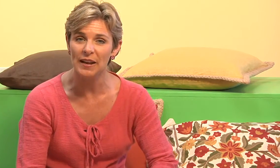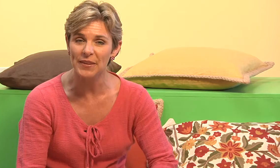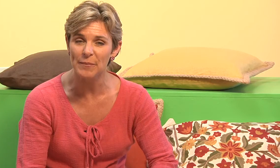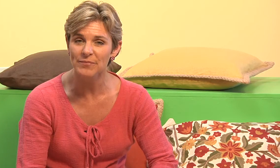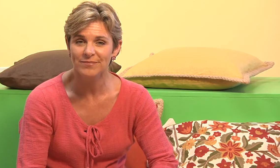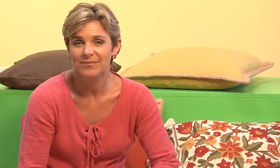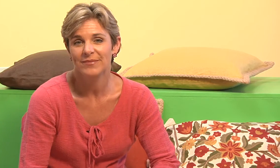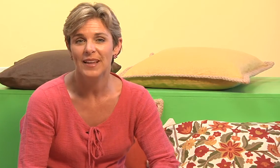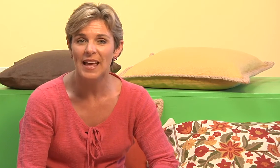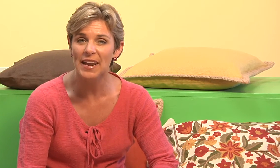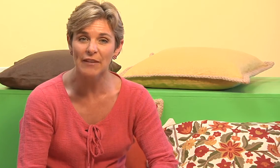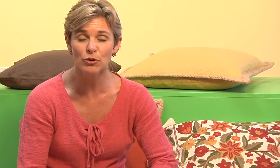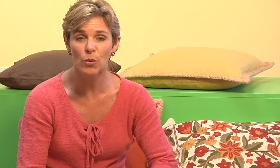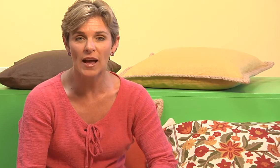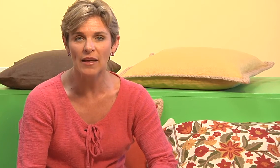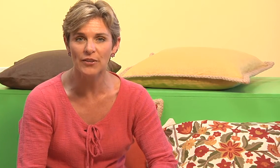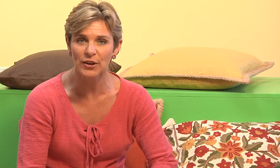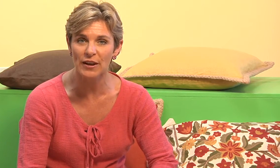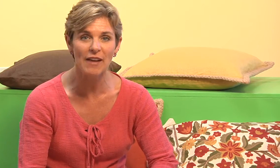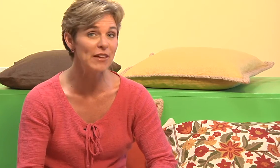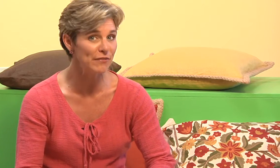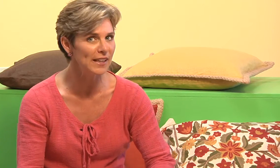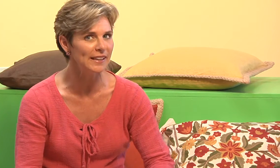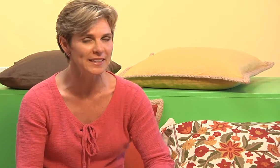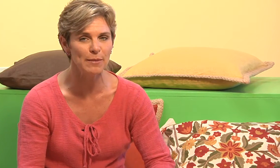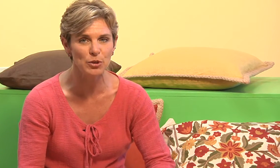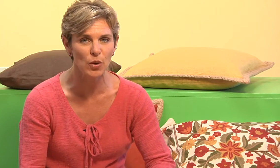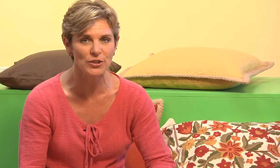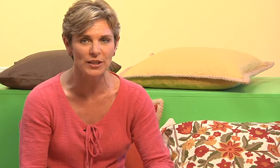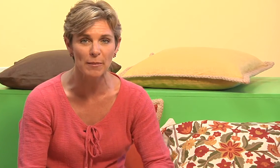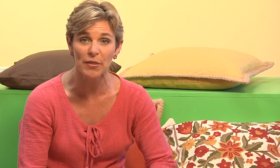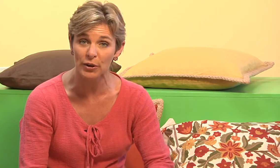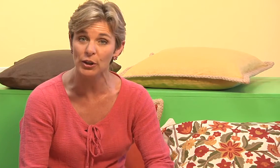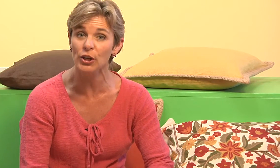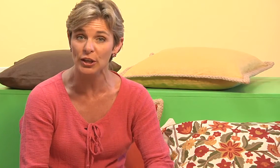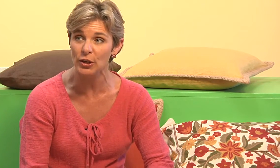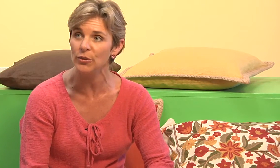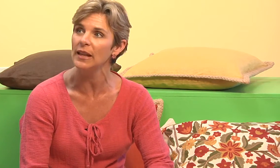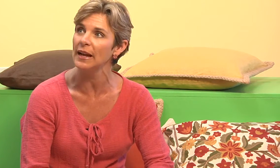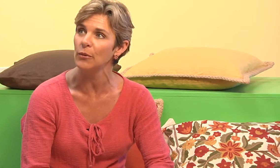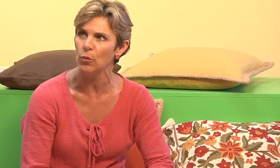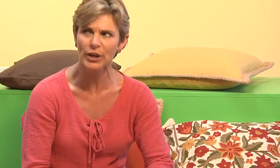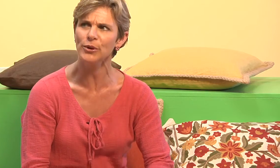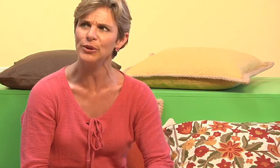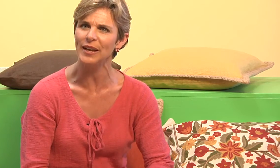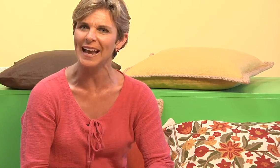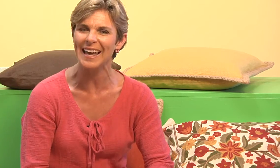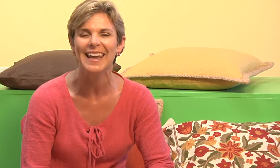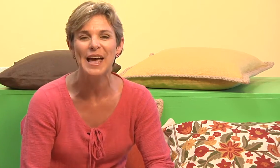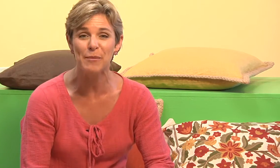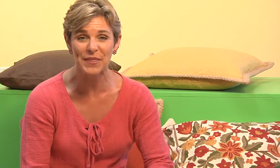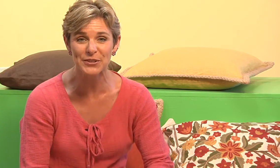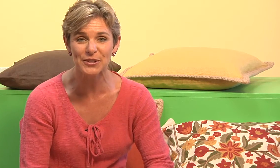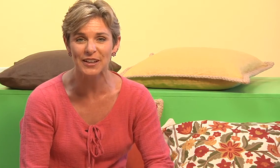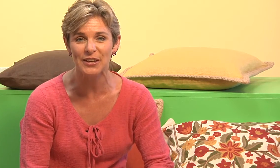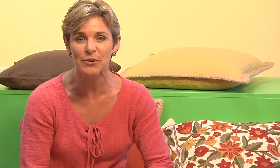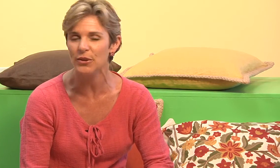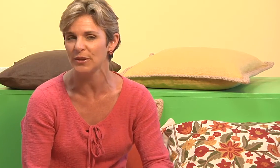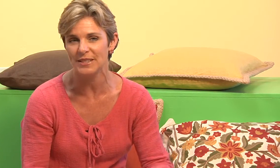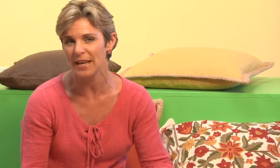at them. And after a while, they're gonna have that feeling that someone's watching them and they're gonna look at you like, what are you looking at? And when they do look at you, you can sign